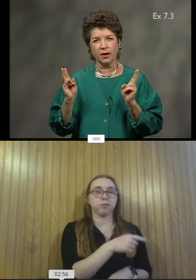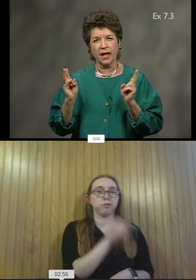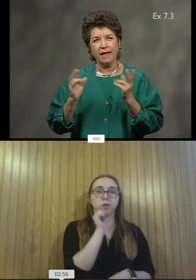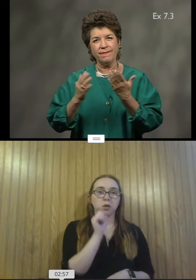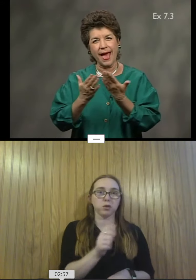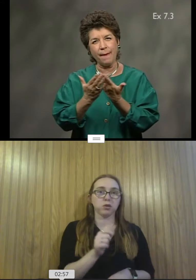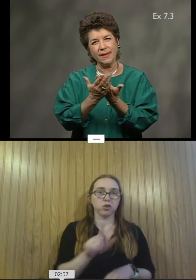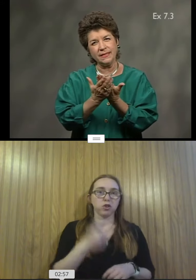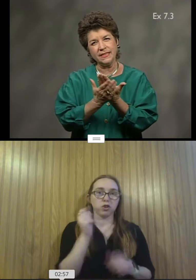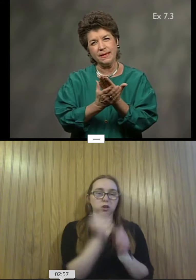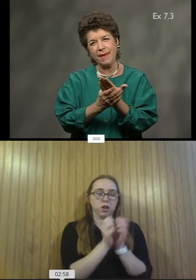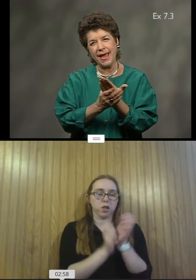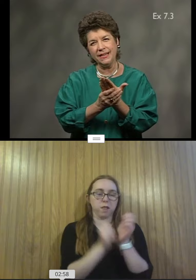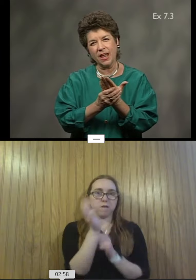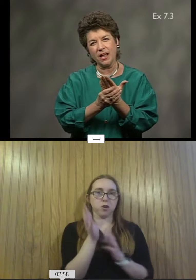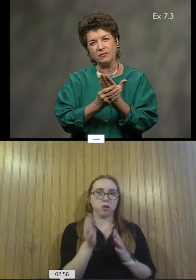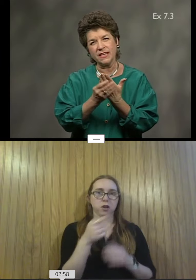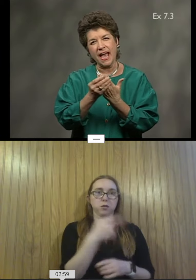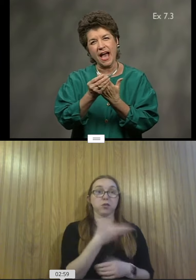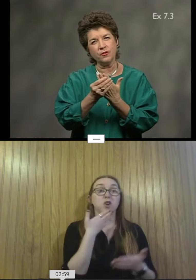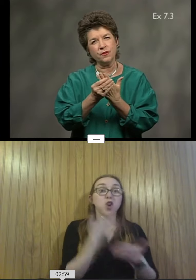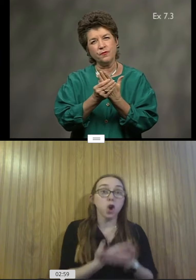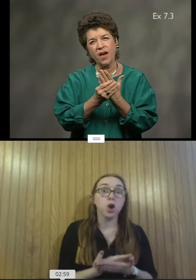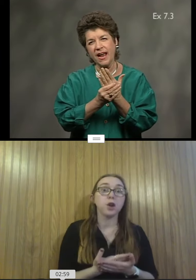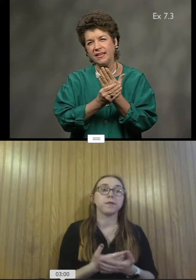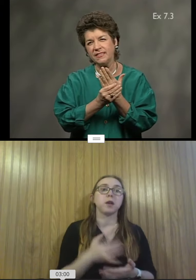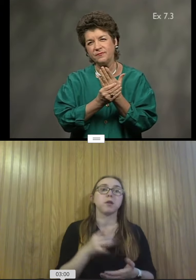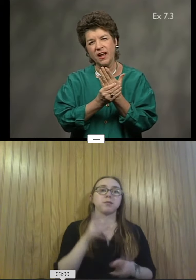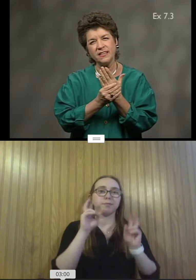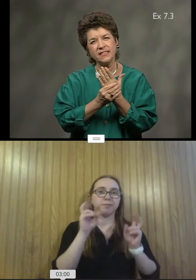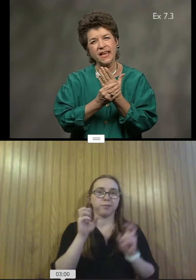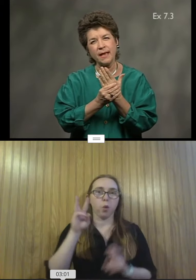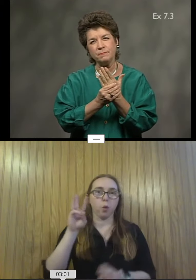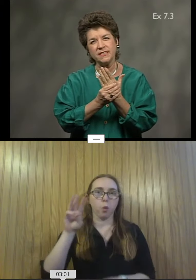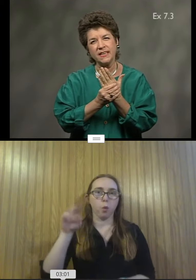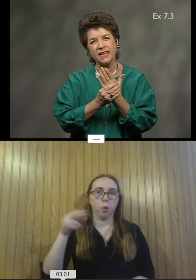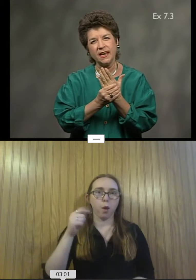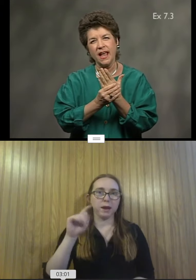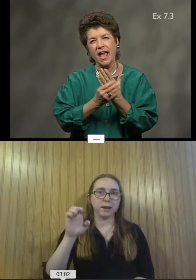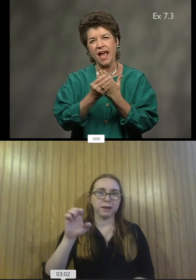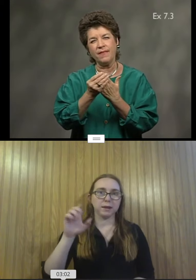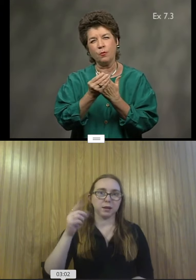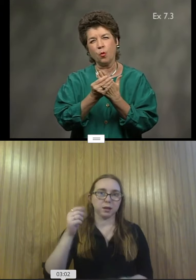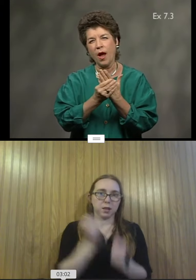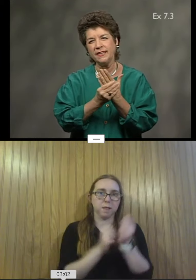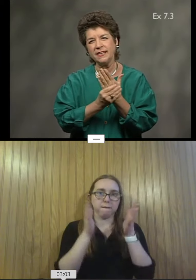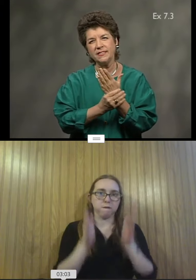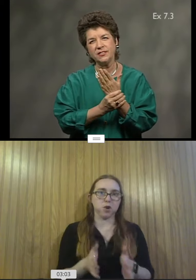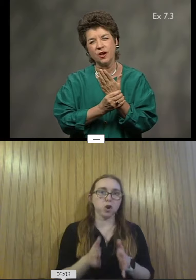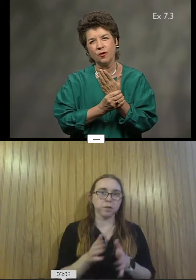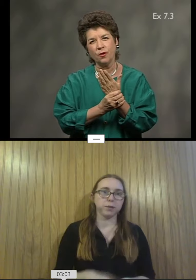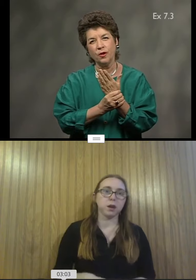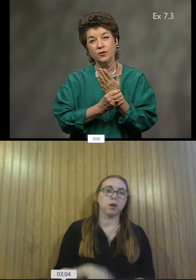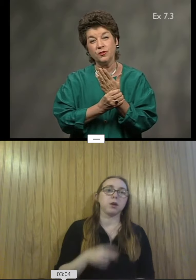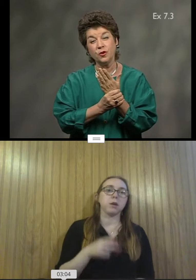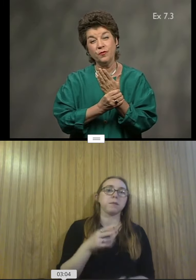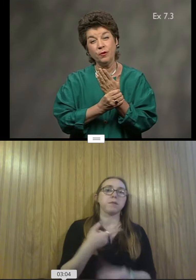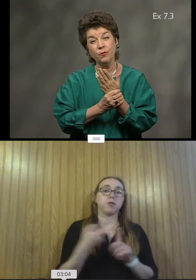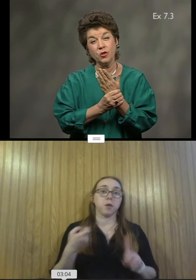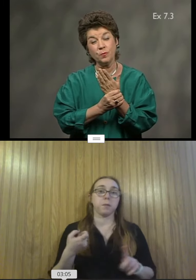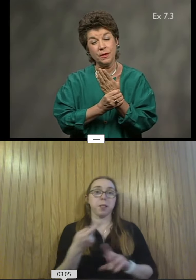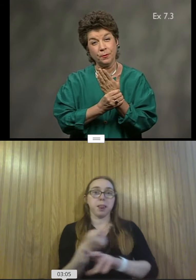glover. That means he made gloves out of the finest lamb skin, and they were white as snow.